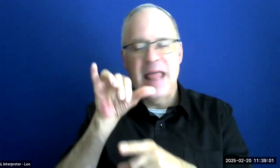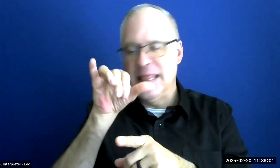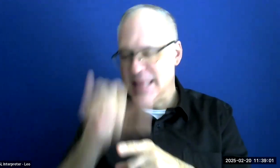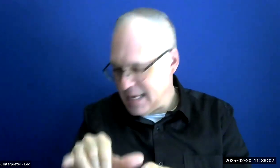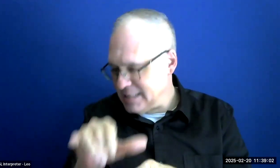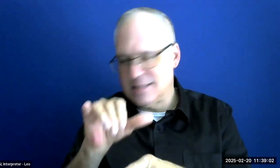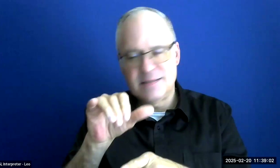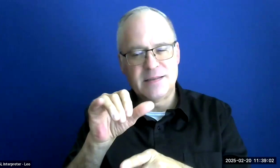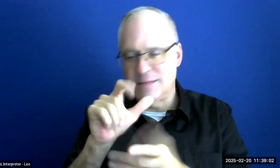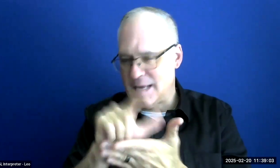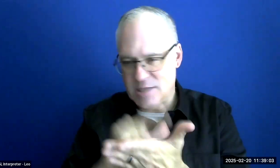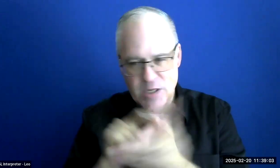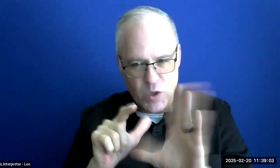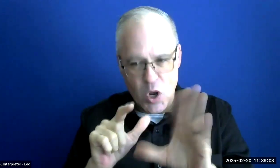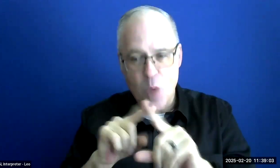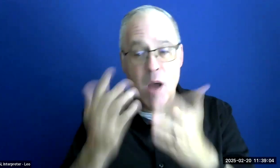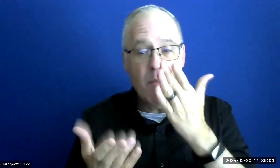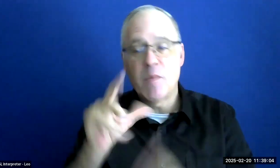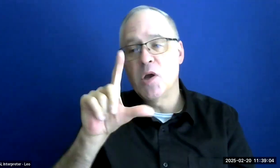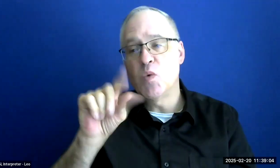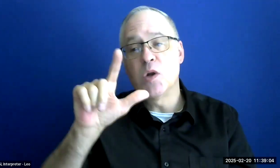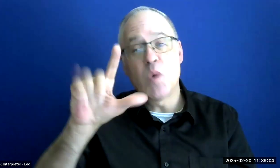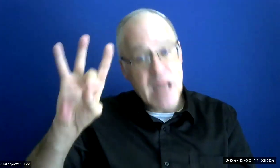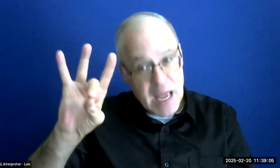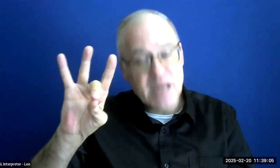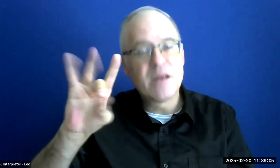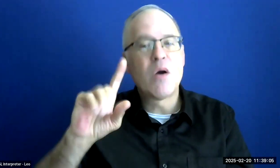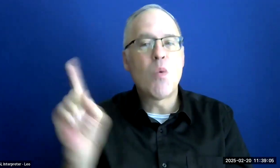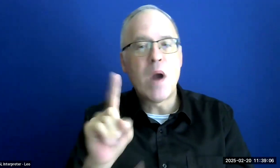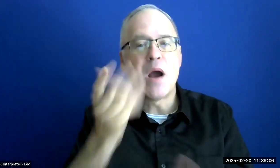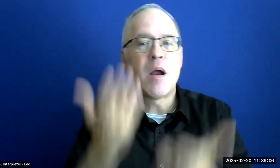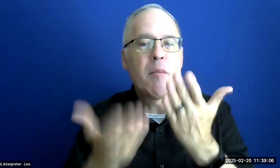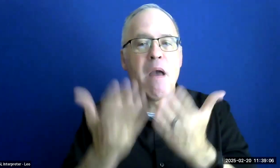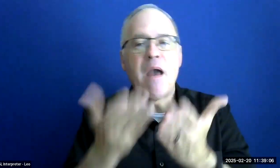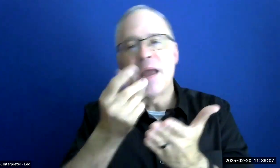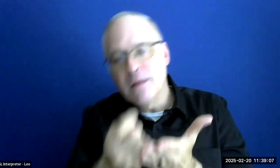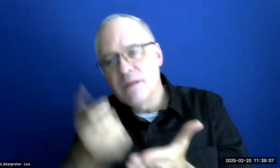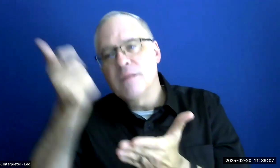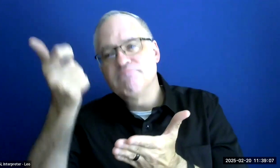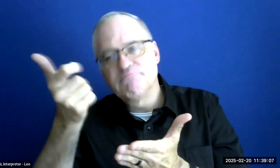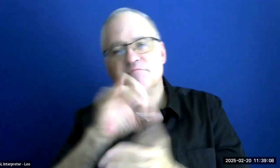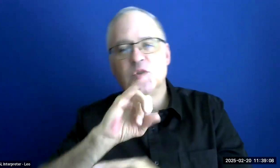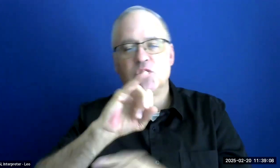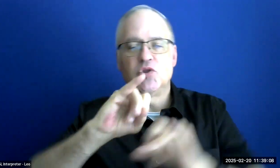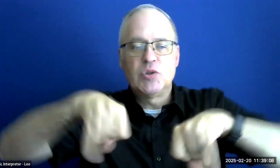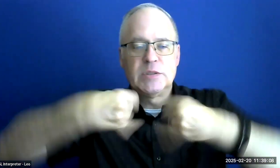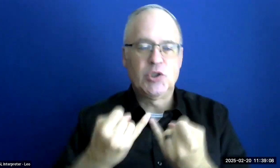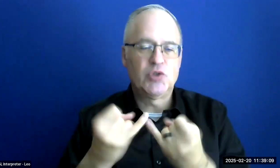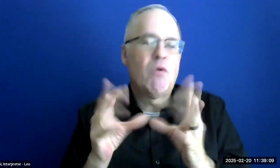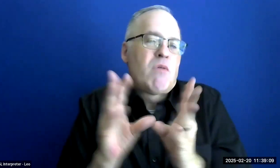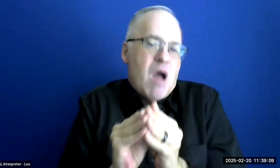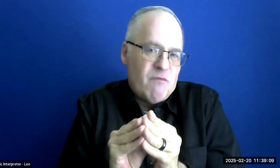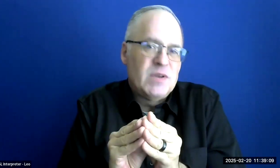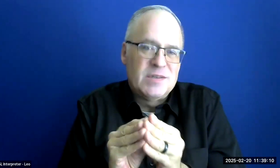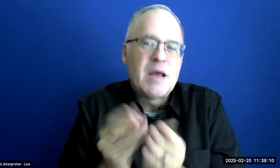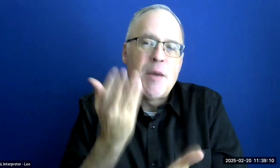happens in 2028, a recommendation approved to eliminate jurisdictional conferences,